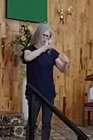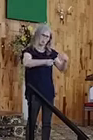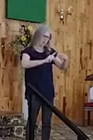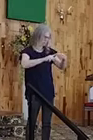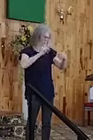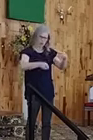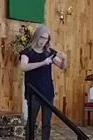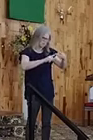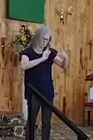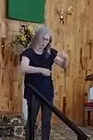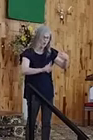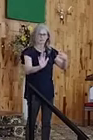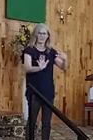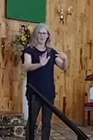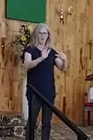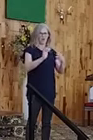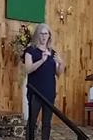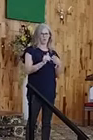kill.